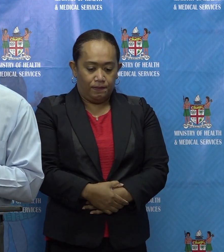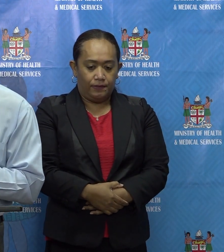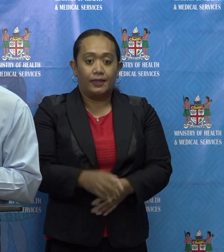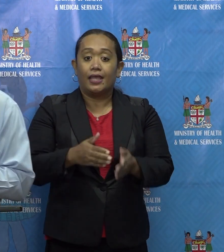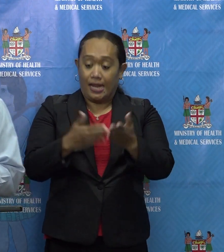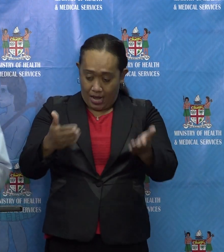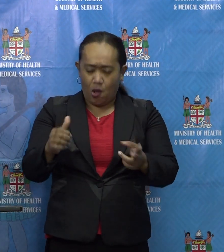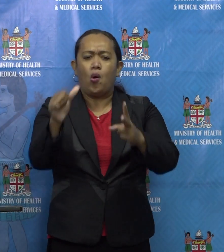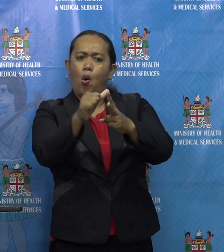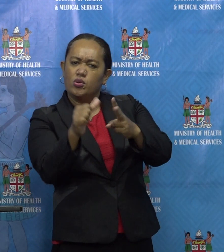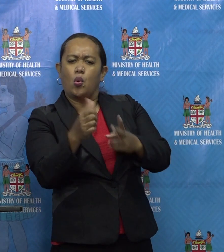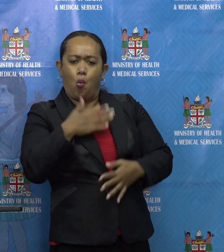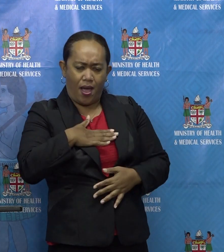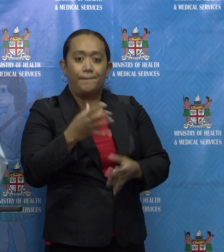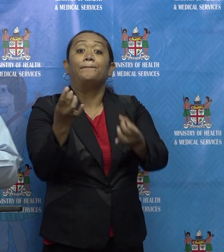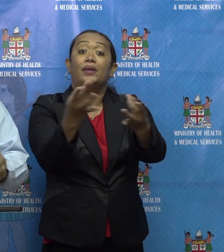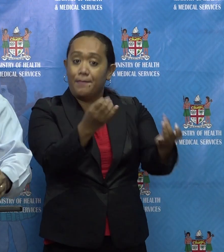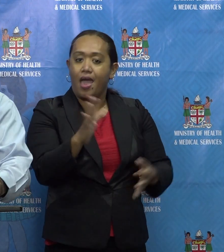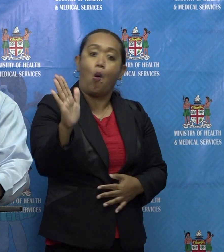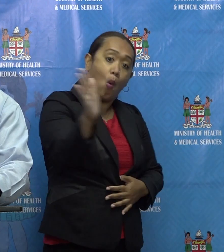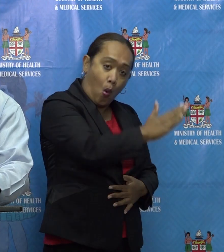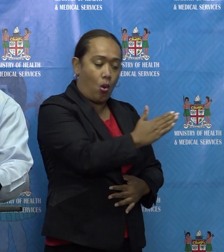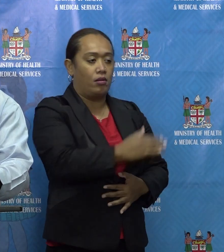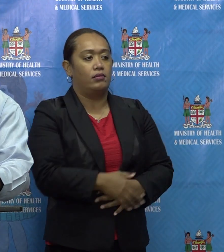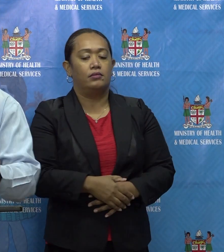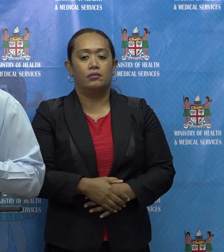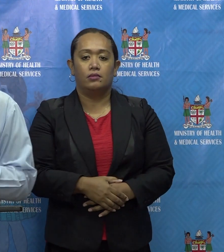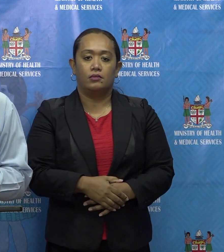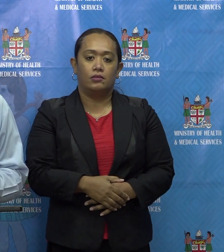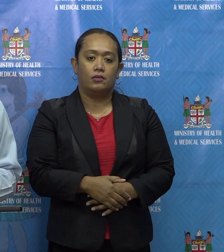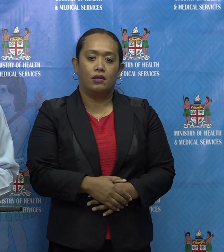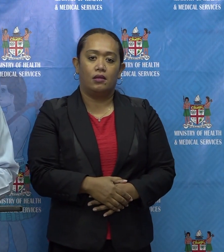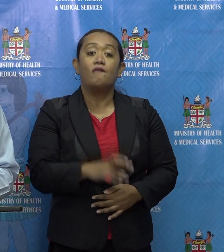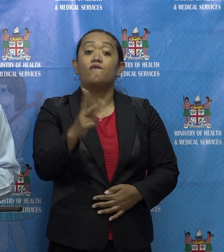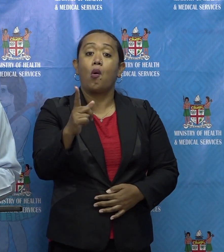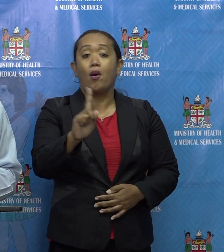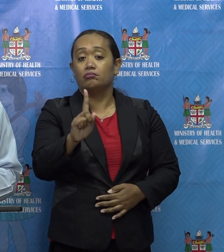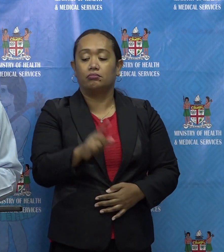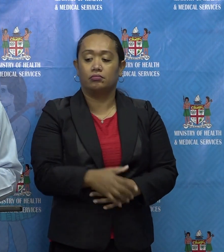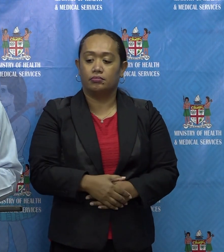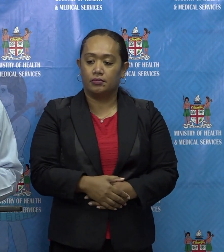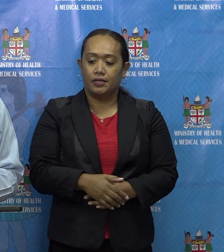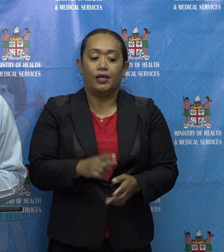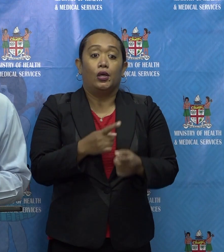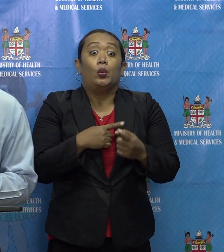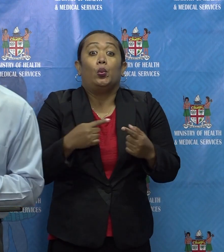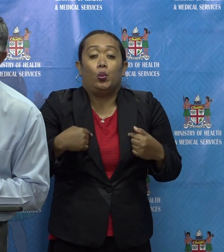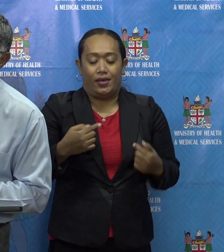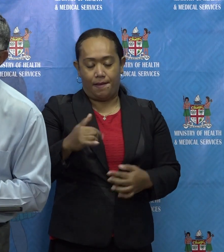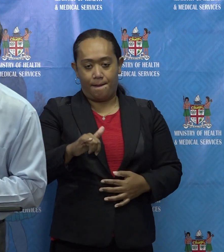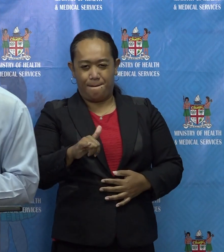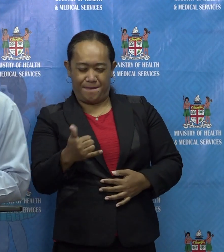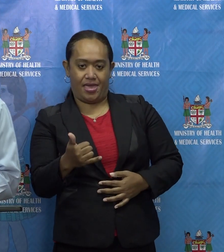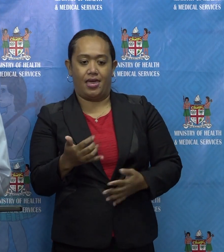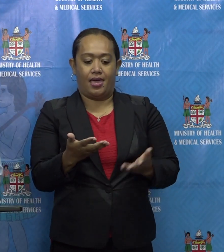Now, I also want to prepare everyone for the fact that we may be entering a stage